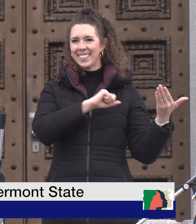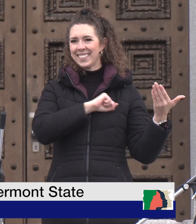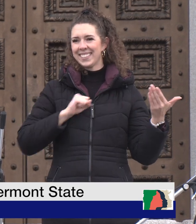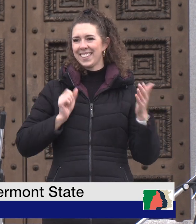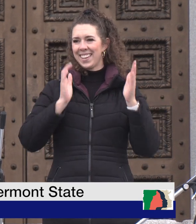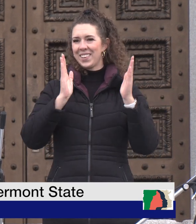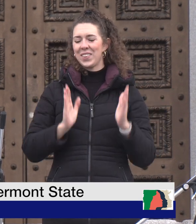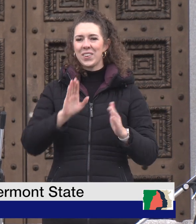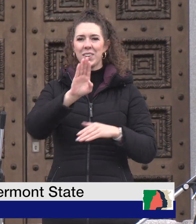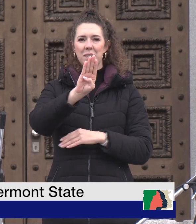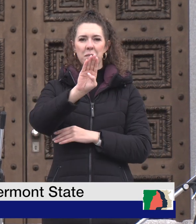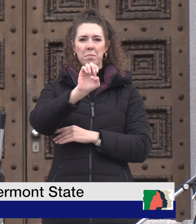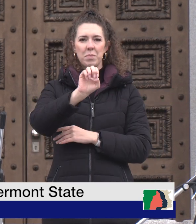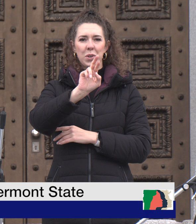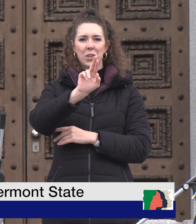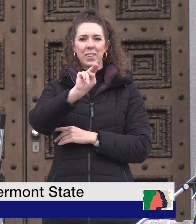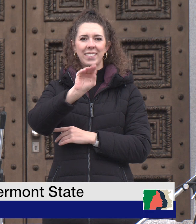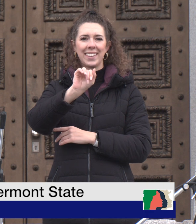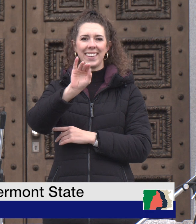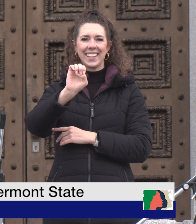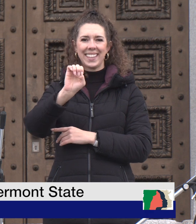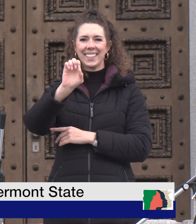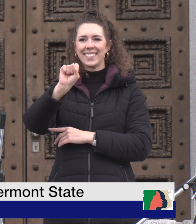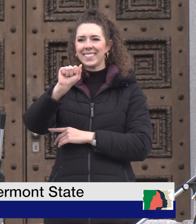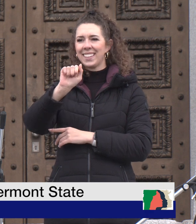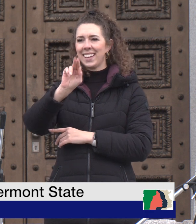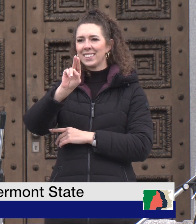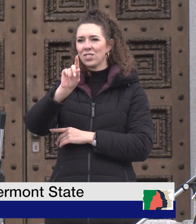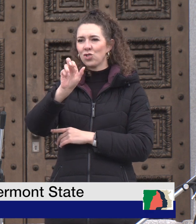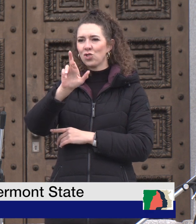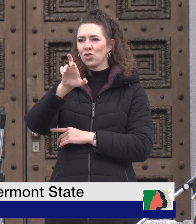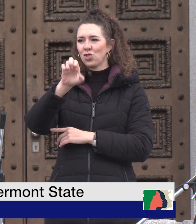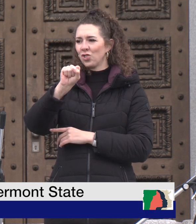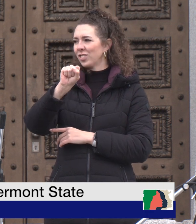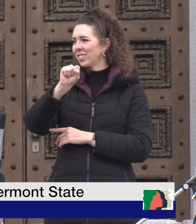Senator Bernie Sanders.